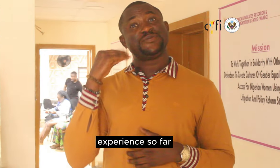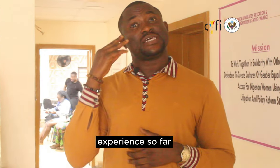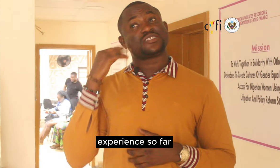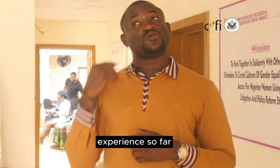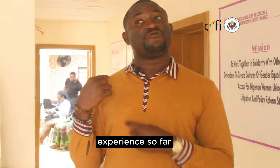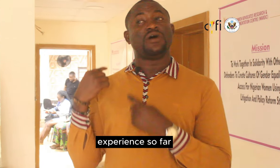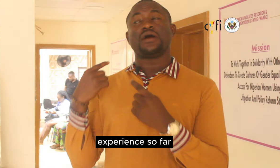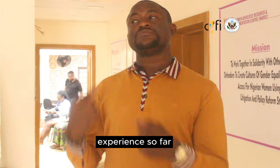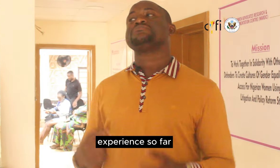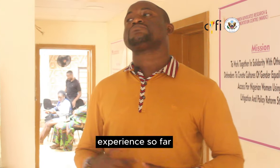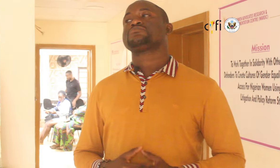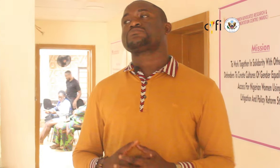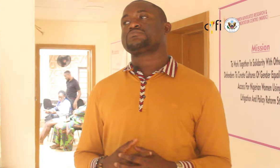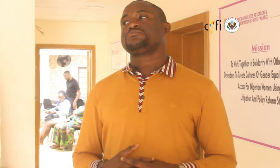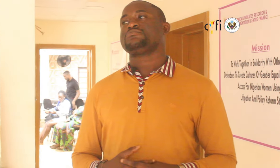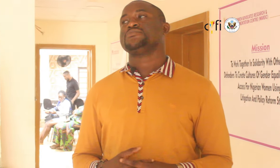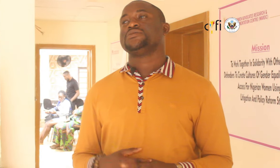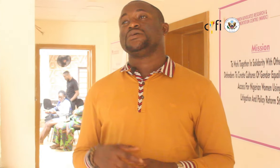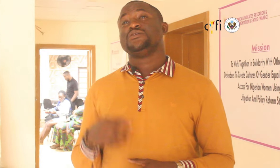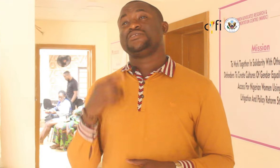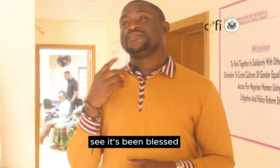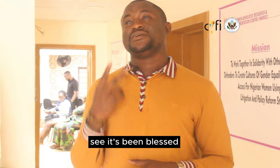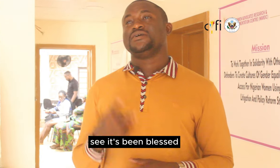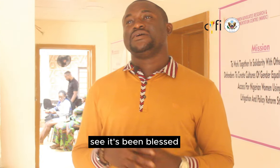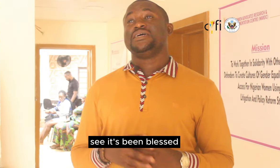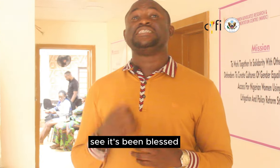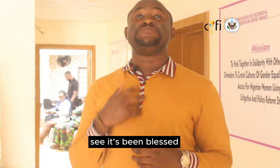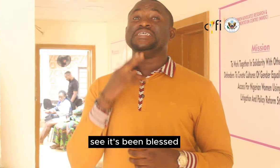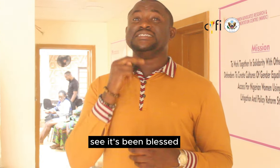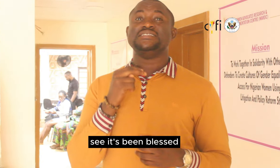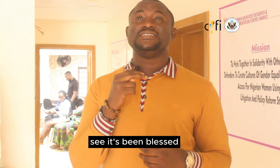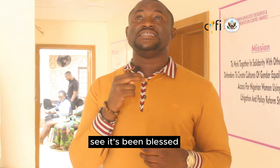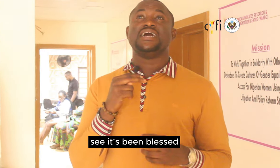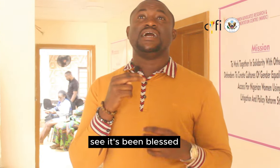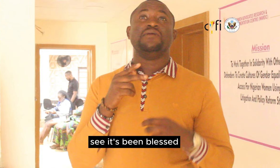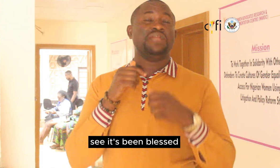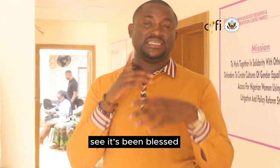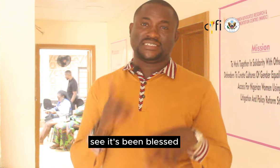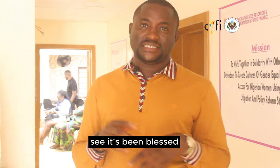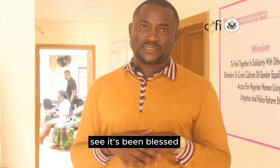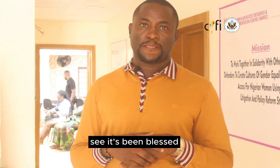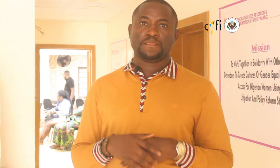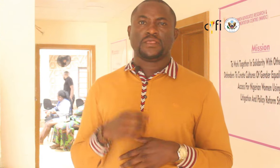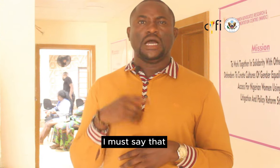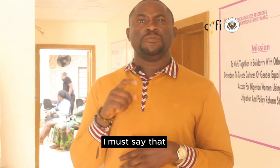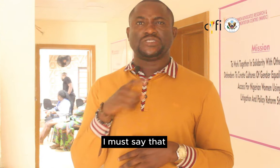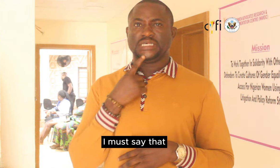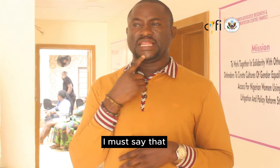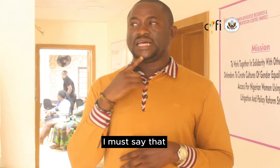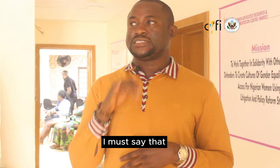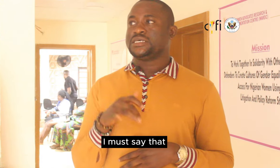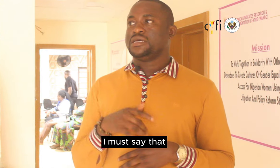Experience so far, you see, it's been blessed, I must say that.